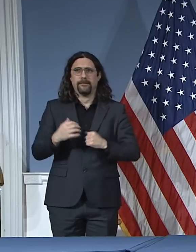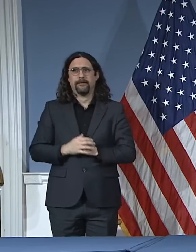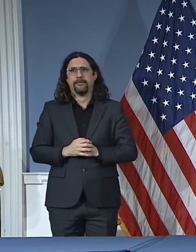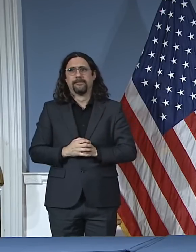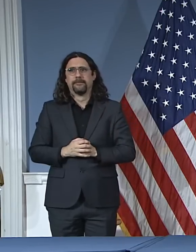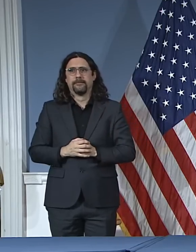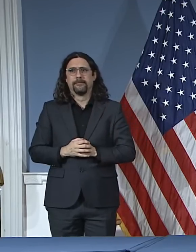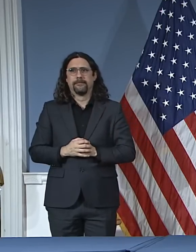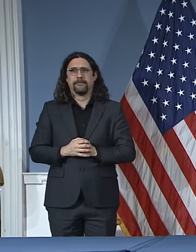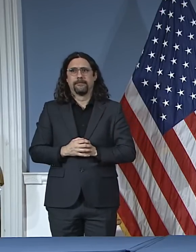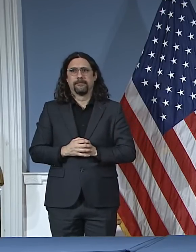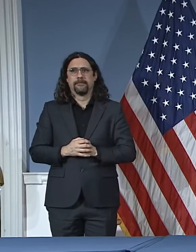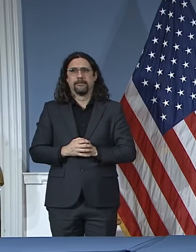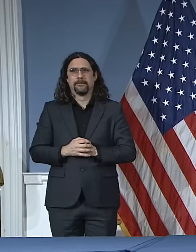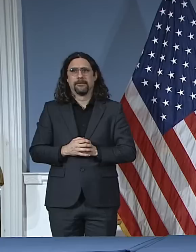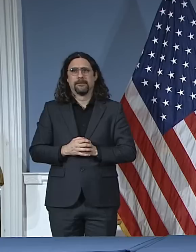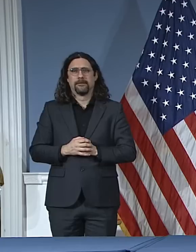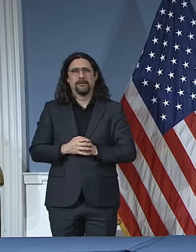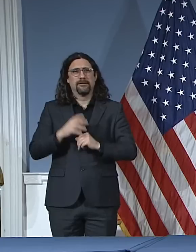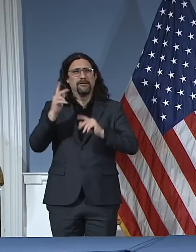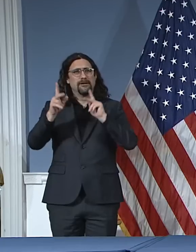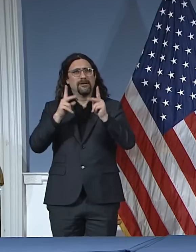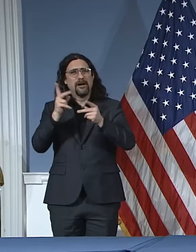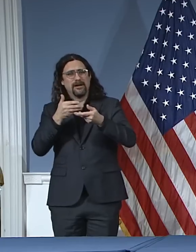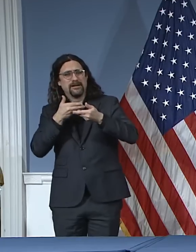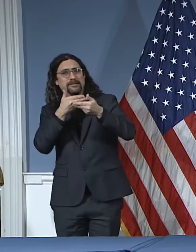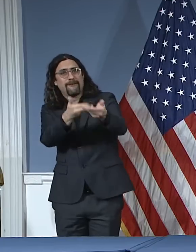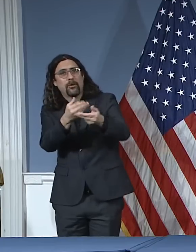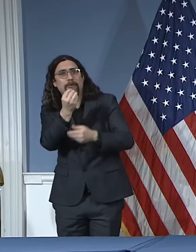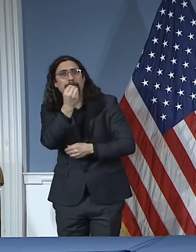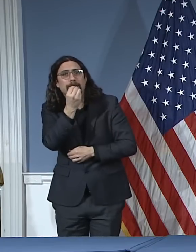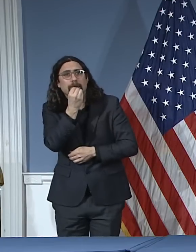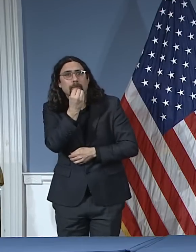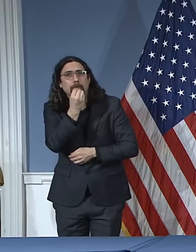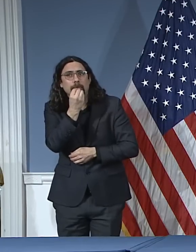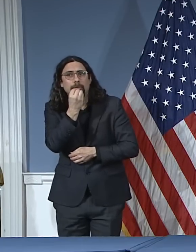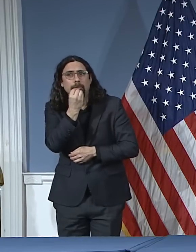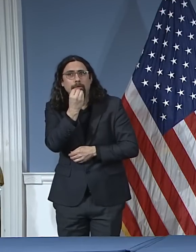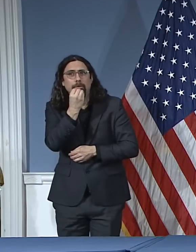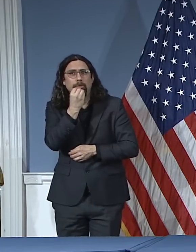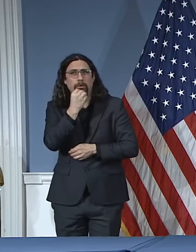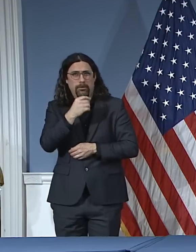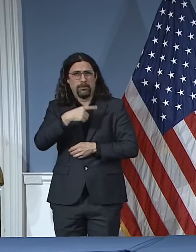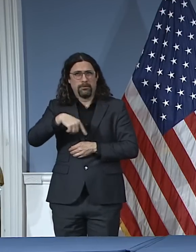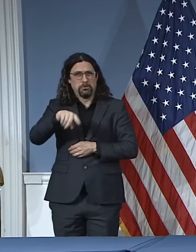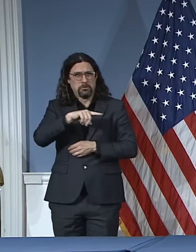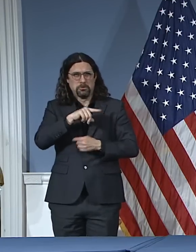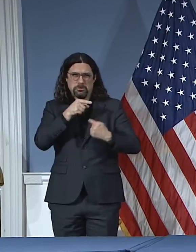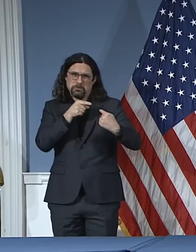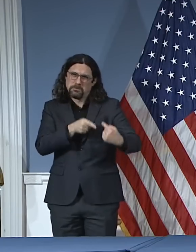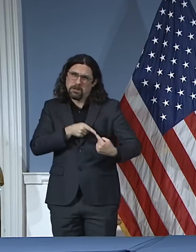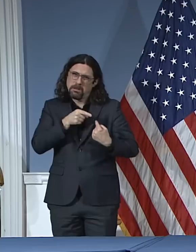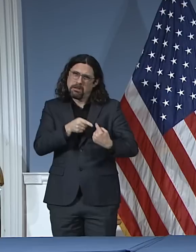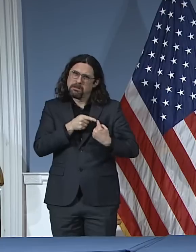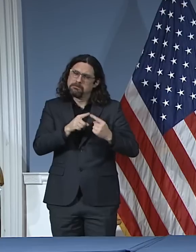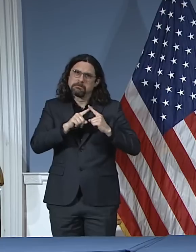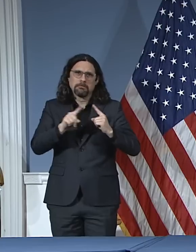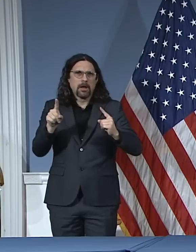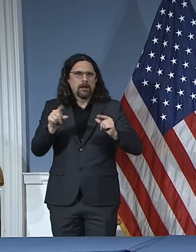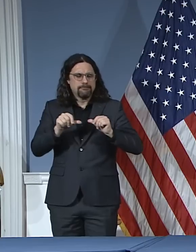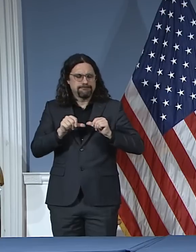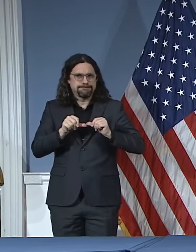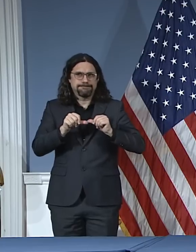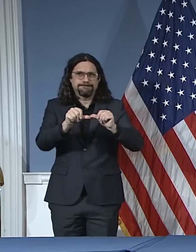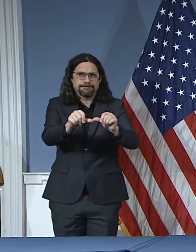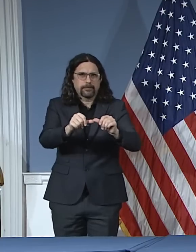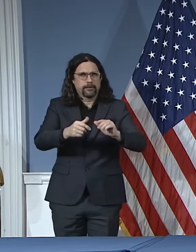food establishments that are going through a tough time, but a lot of them are continuing to operate so they can help all of us. All those folks are